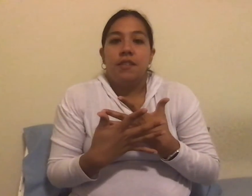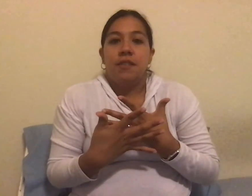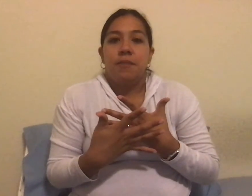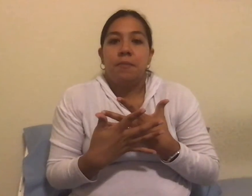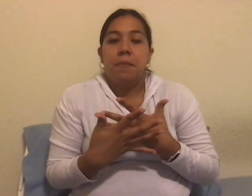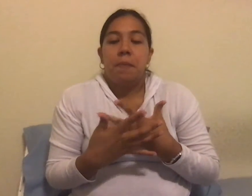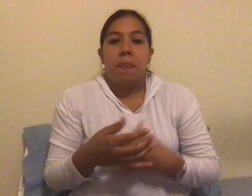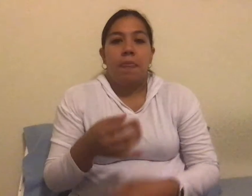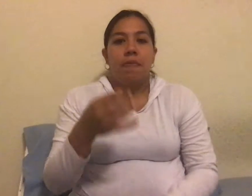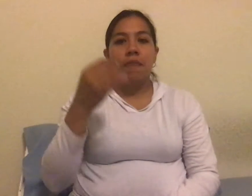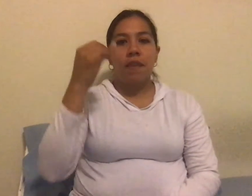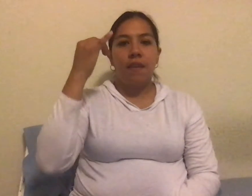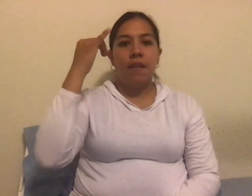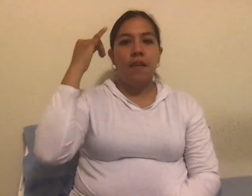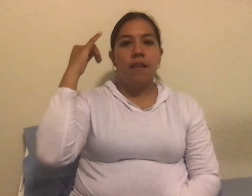fearless.